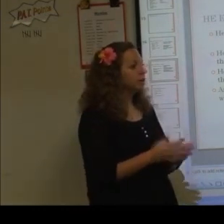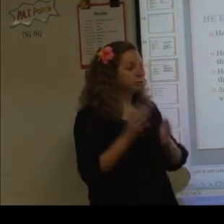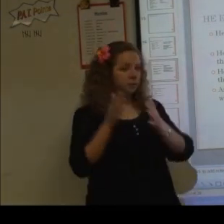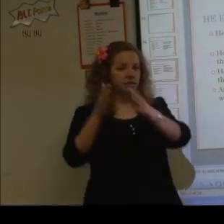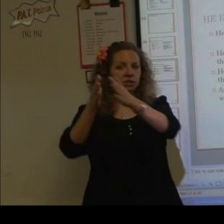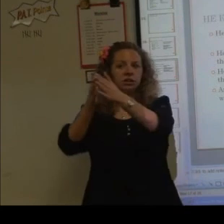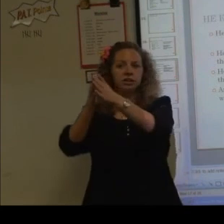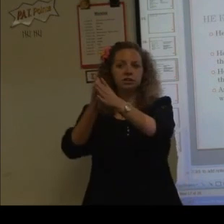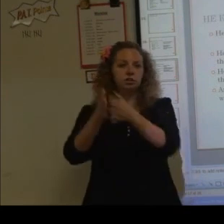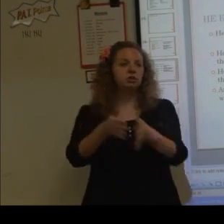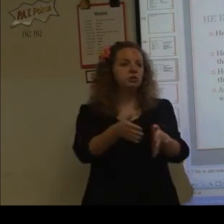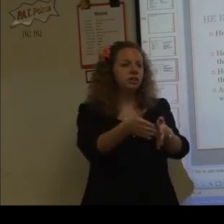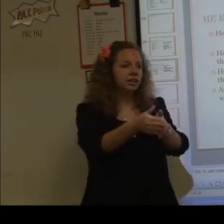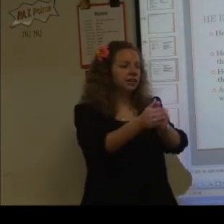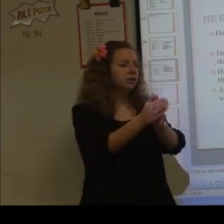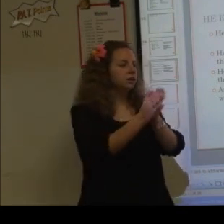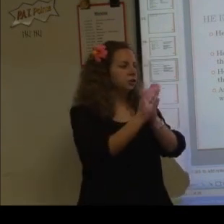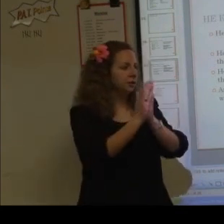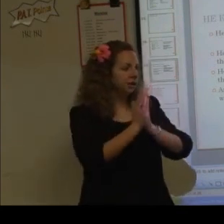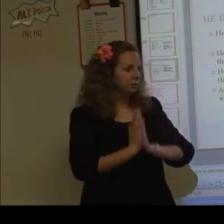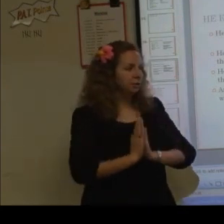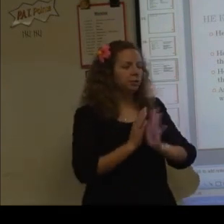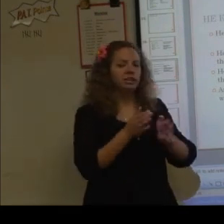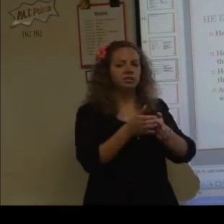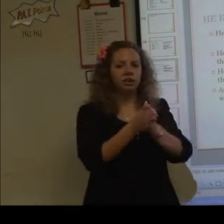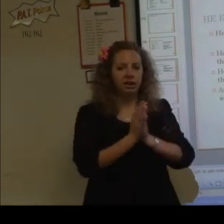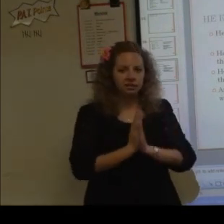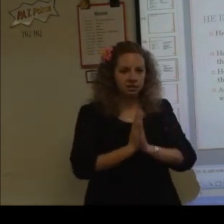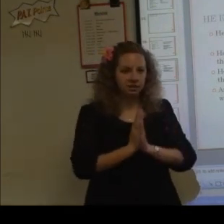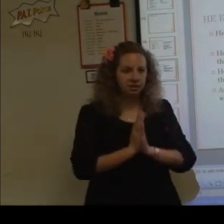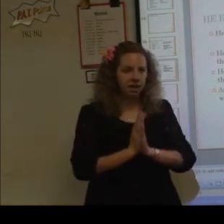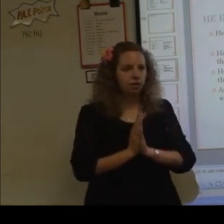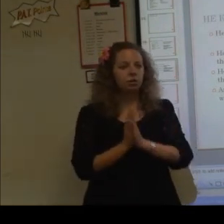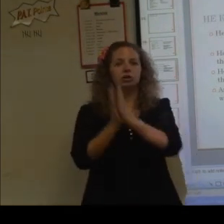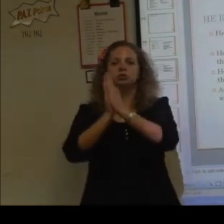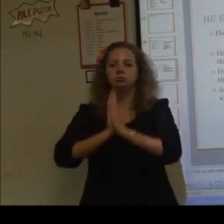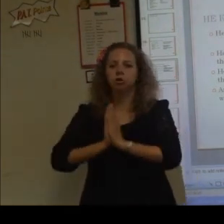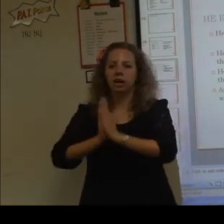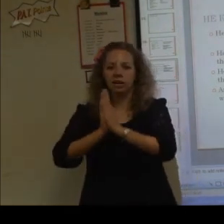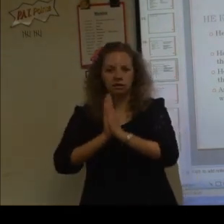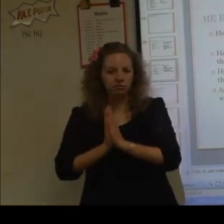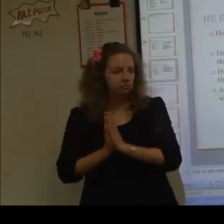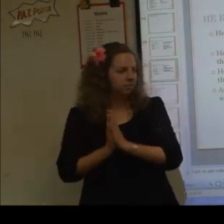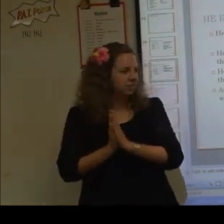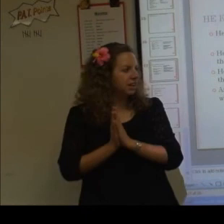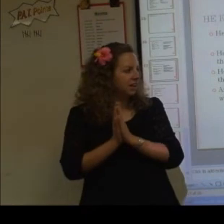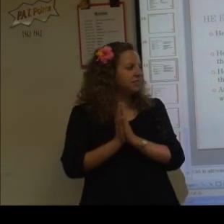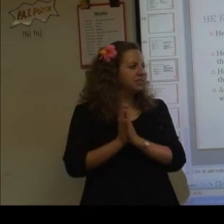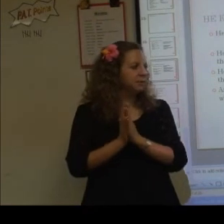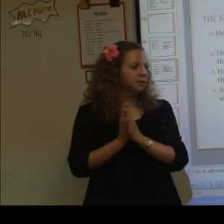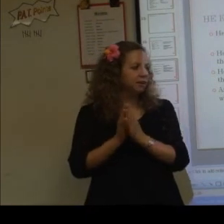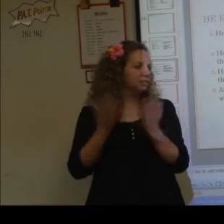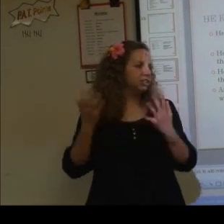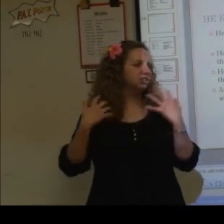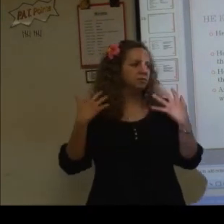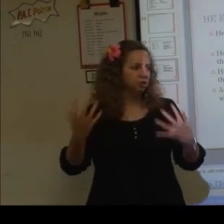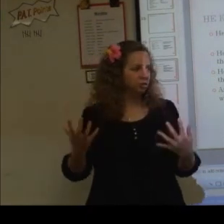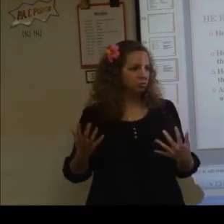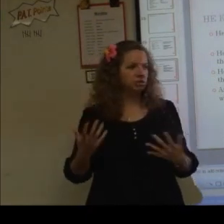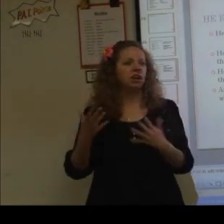Like requesting. Okay, so you can do like you're making a request, you're asking like that, or you can do praying. It's kind of the same like connotation if you're doing it towards